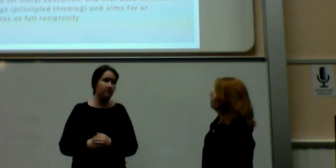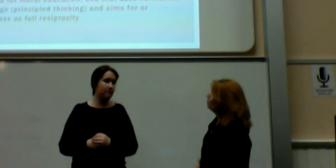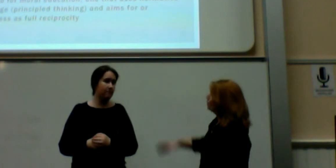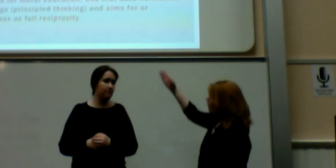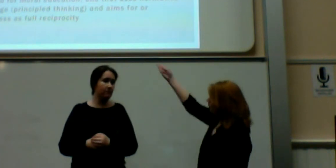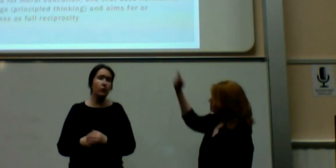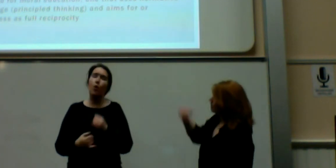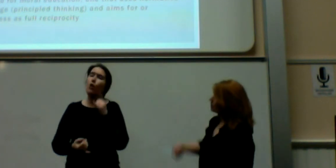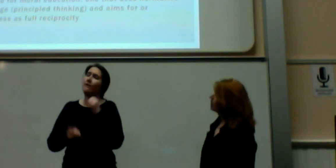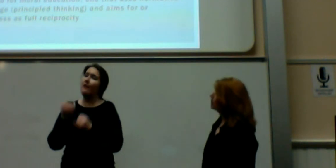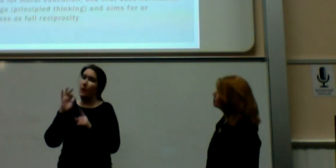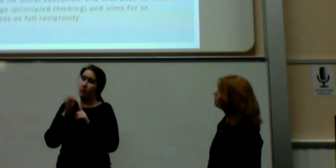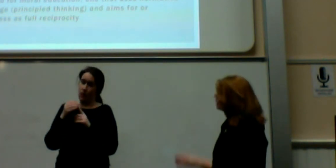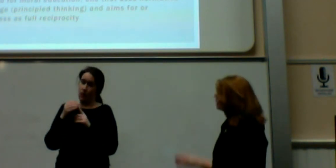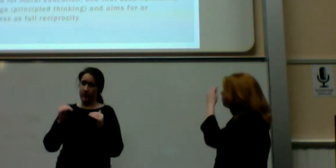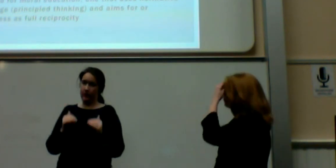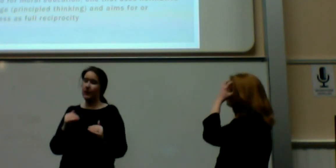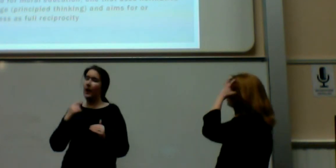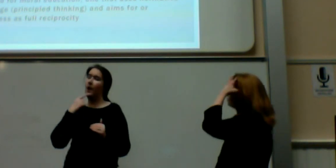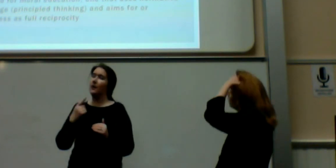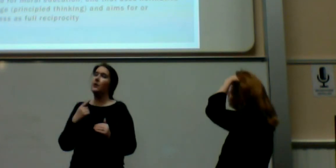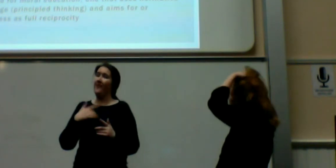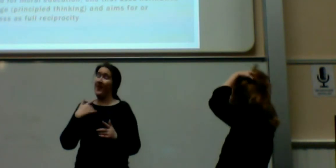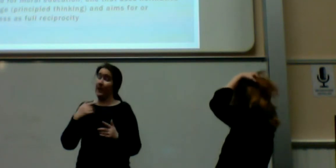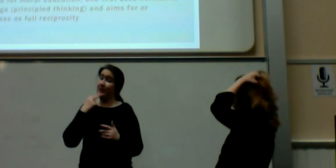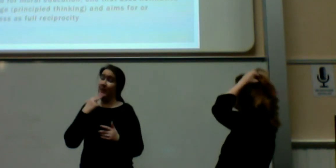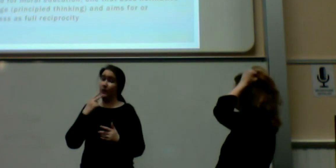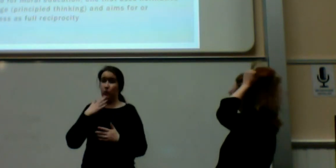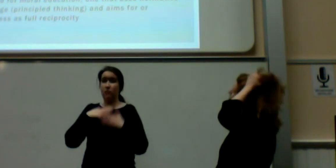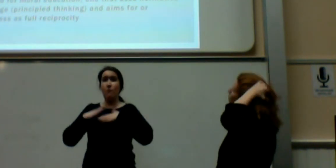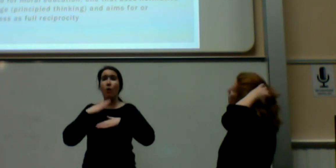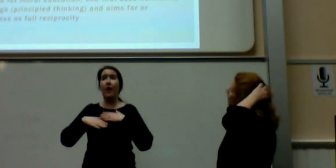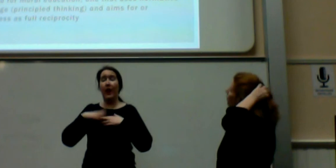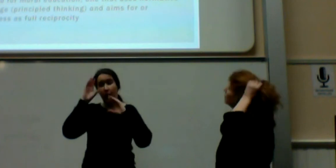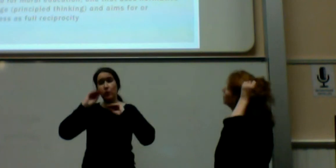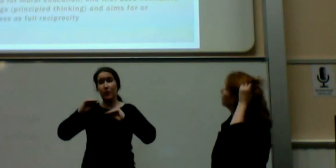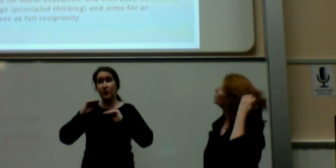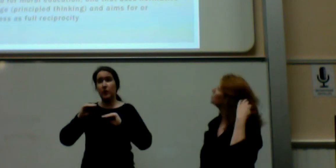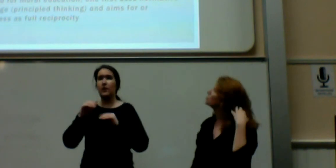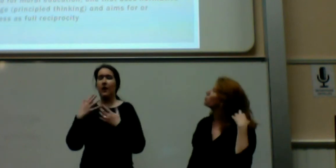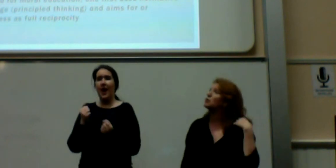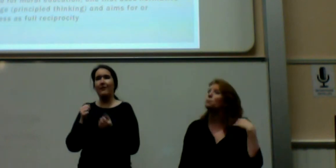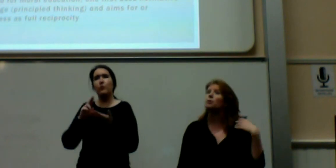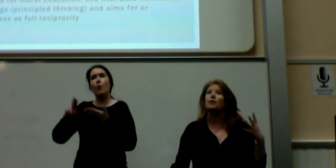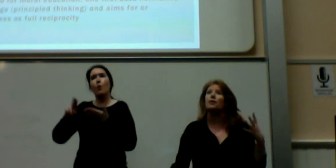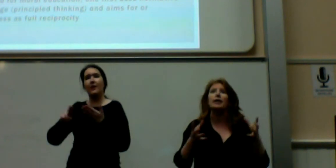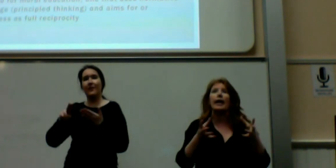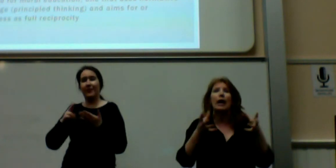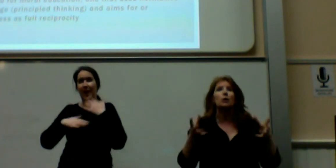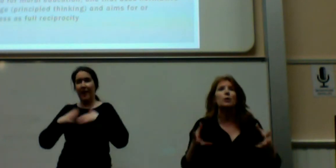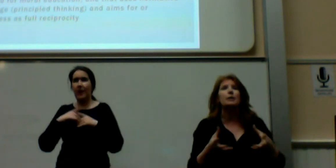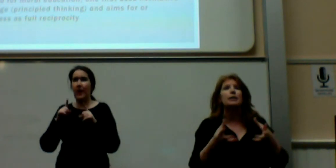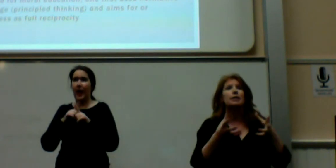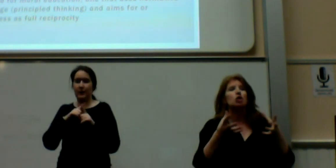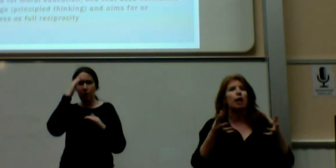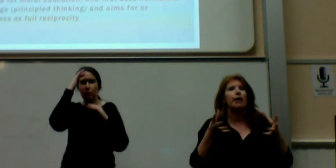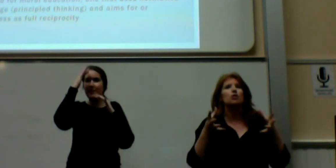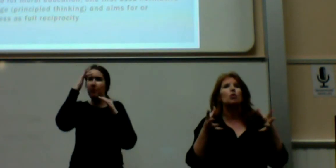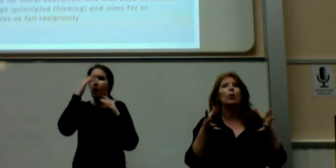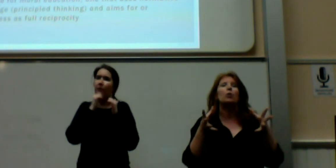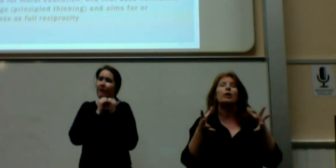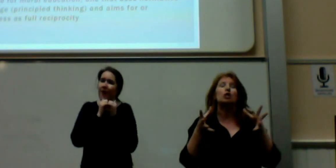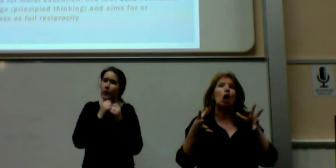So the final bullet point says there's a need for moral education, one that uses normative ethical language, principled thinking. How can we begin